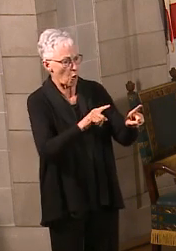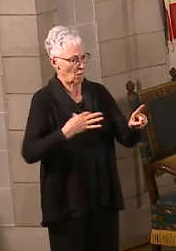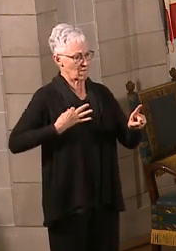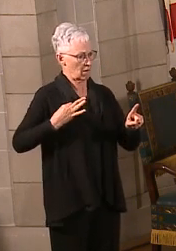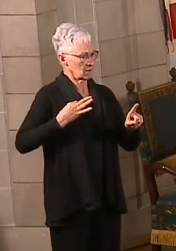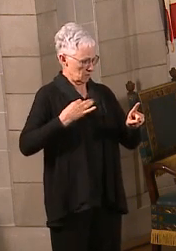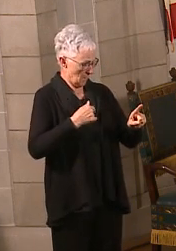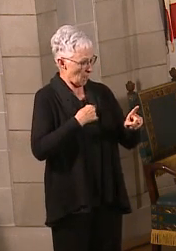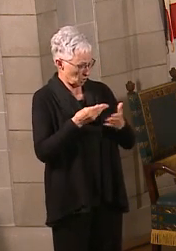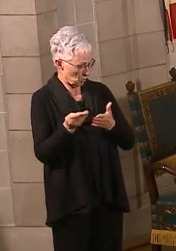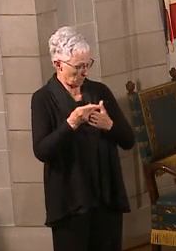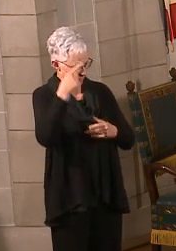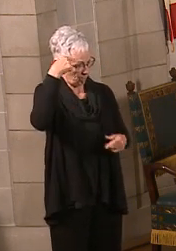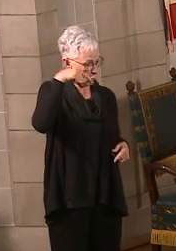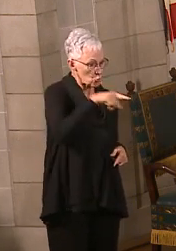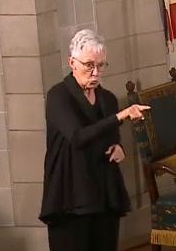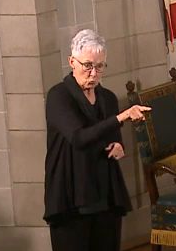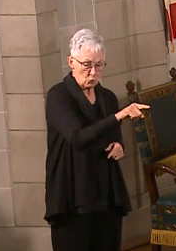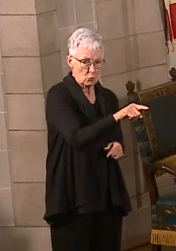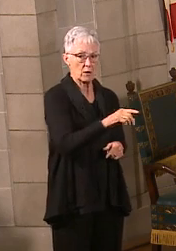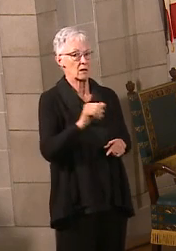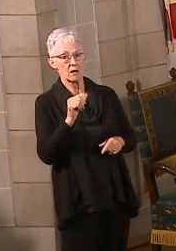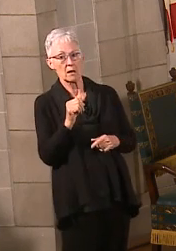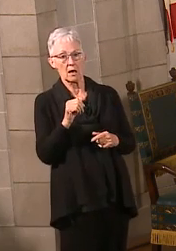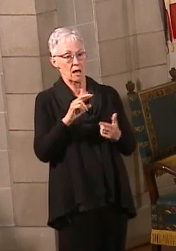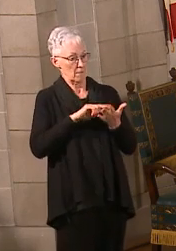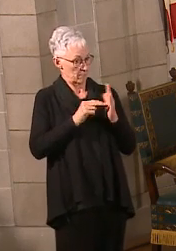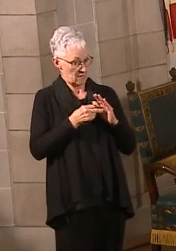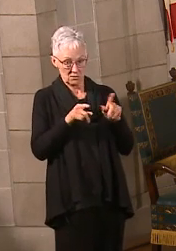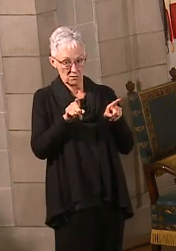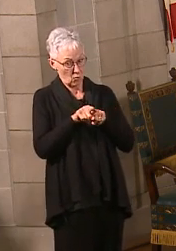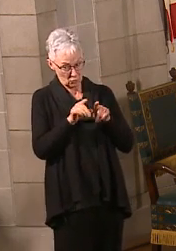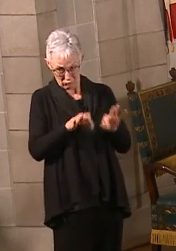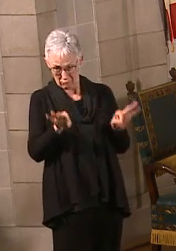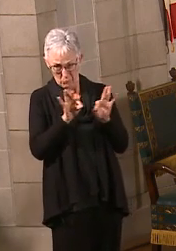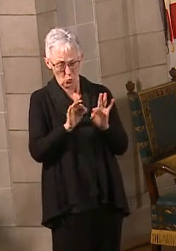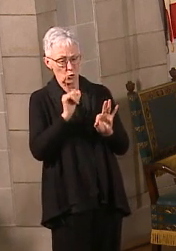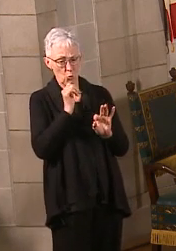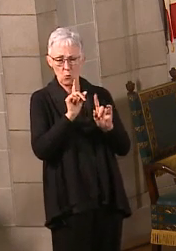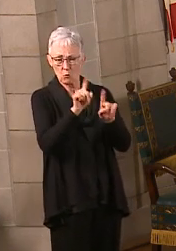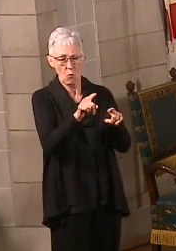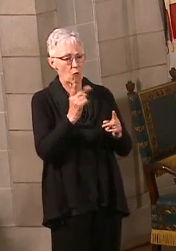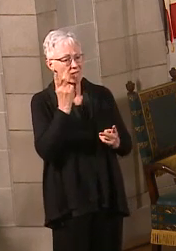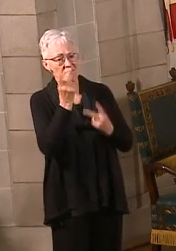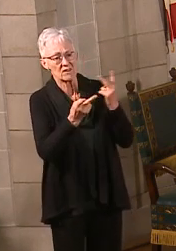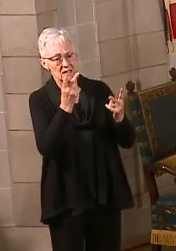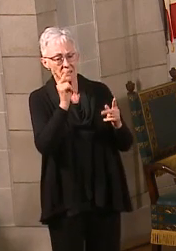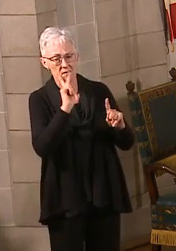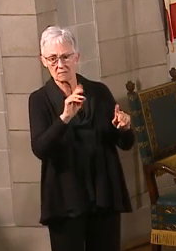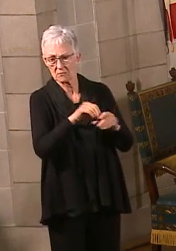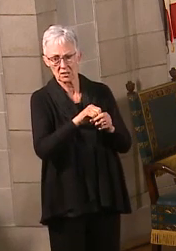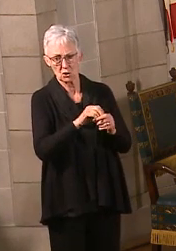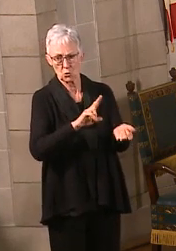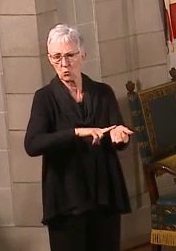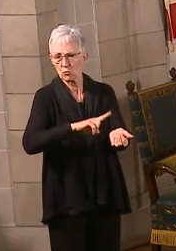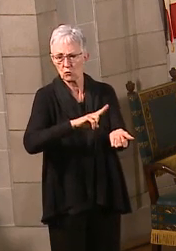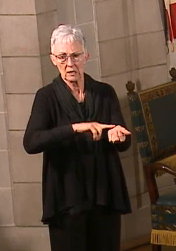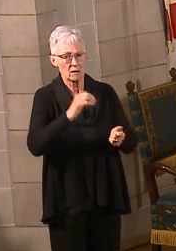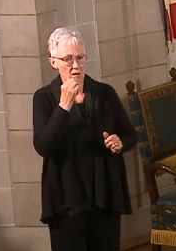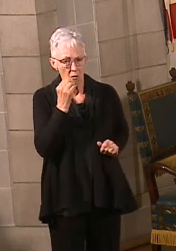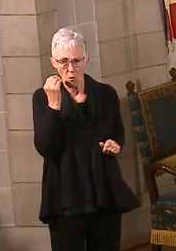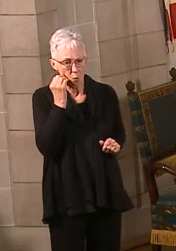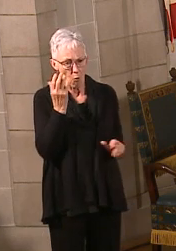means don't go visit folks in the long-term care facilities. We need to keep those folks separated so that the virus does not get into